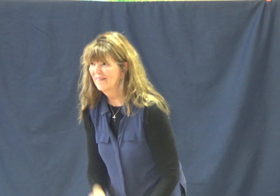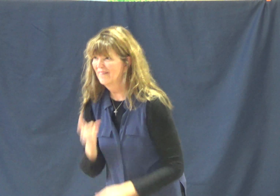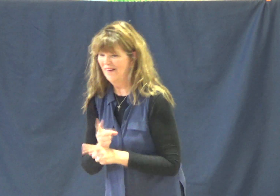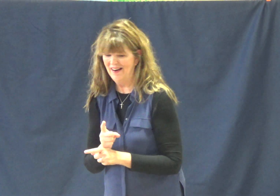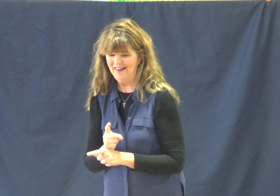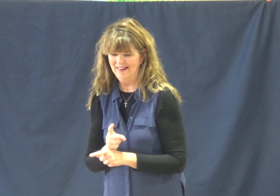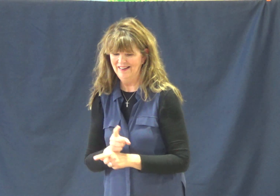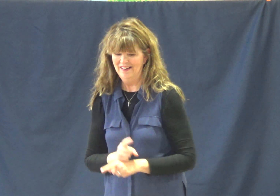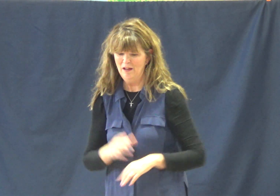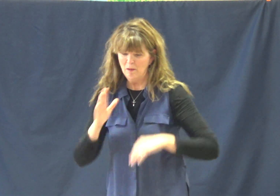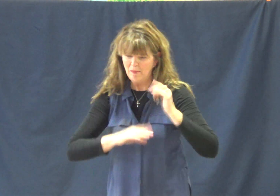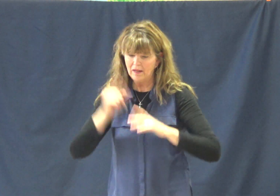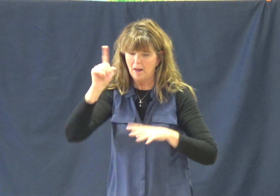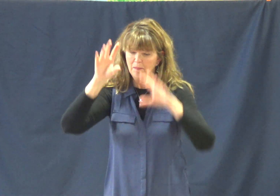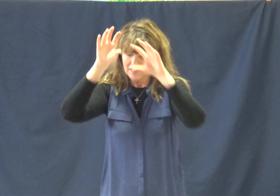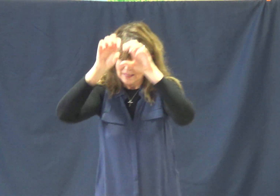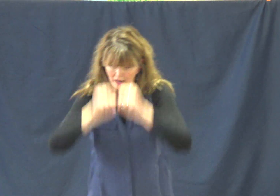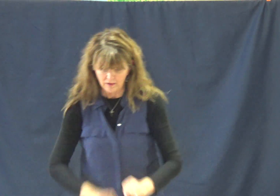Negativity tears us down.